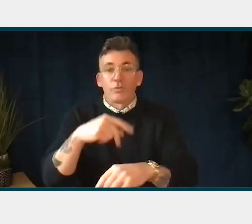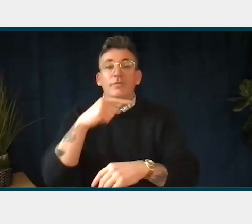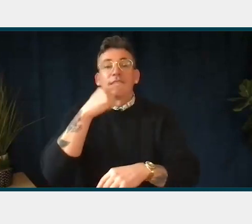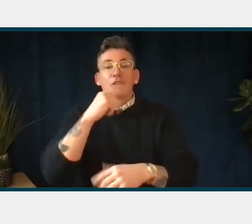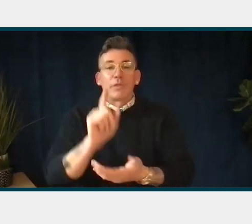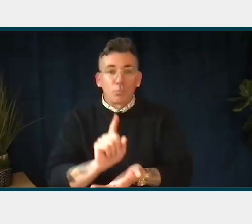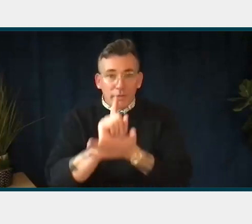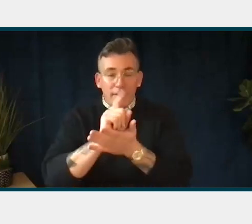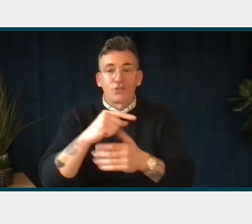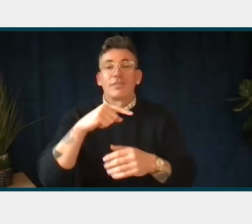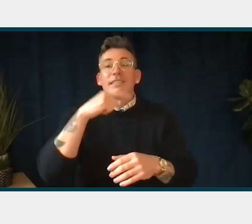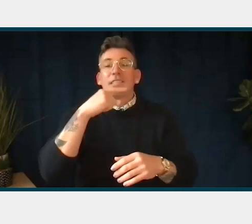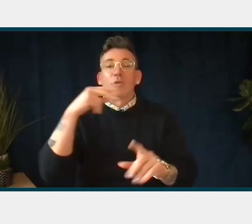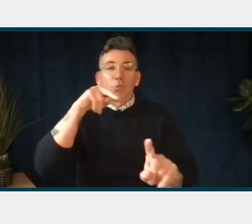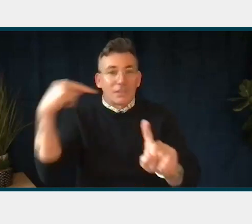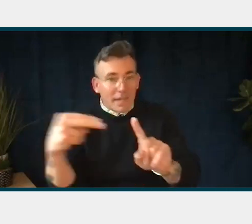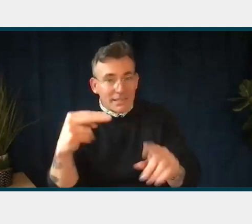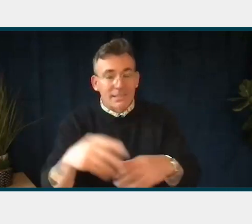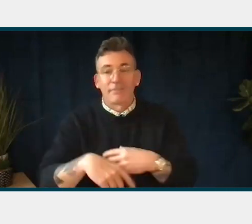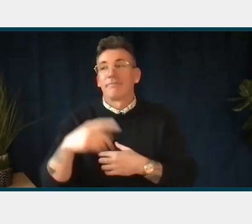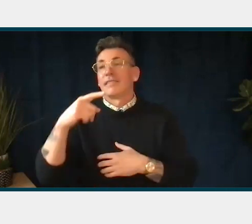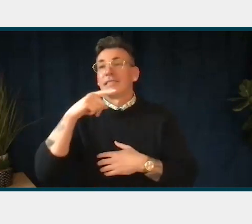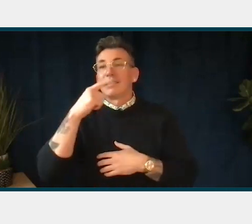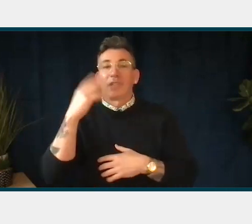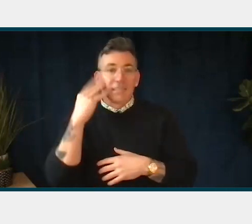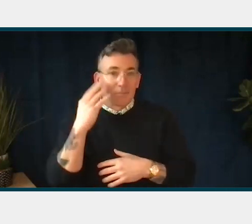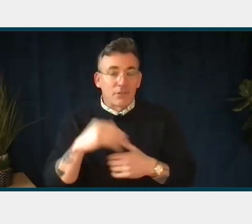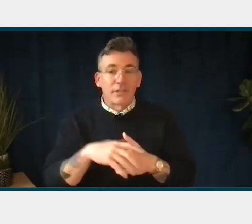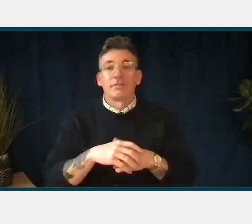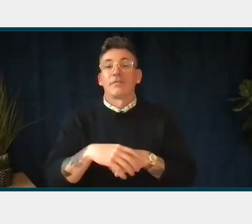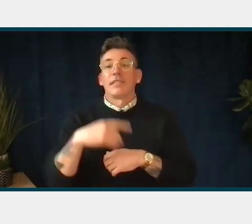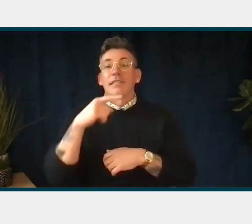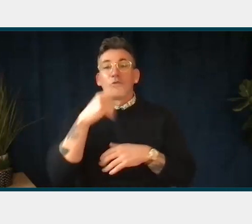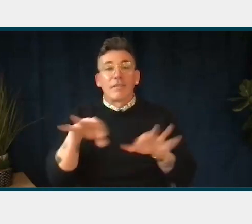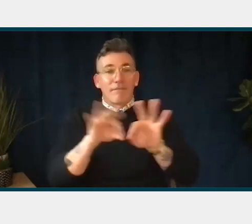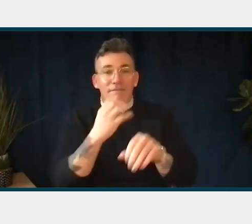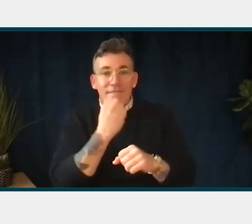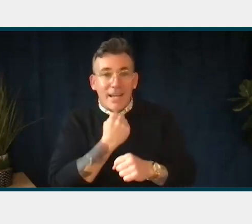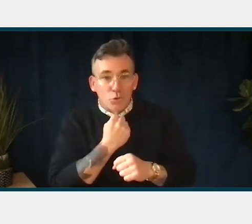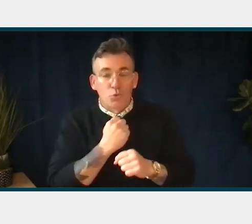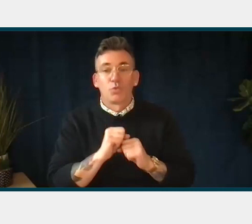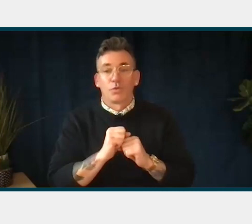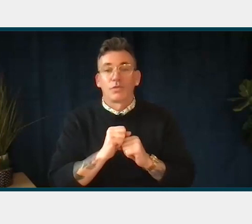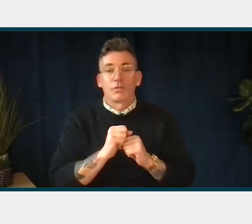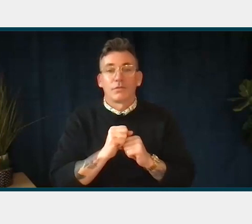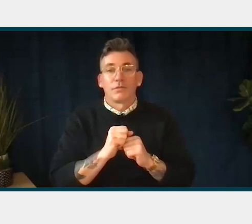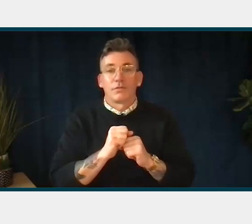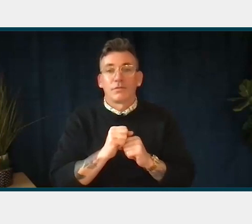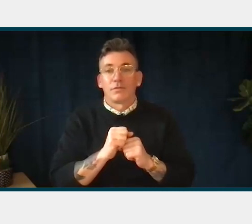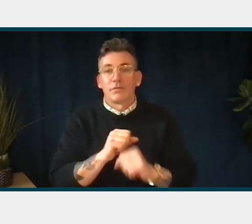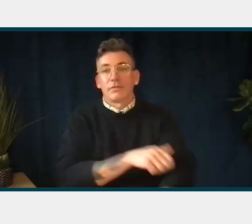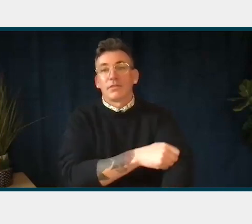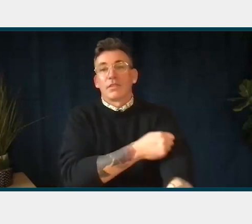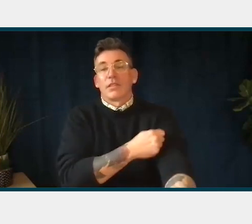I mean hearing people, I mean they have a hearing worldview. They have hearing privilege. They have hearing perspective. They have a hearing lived experience. They have